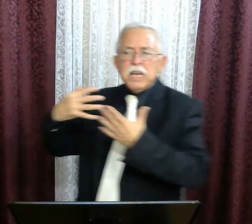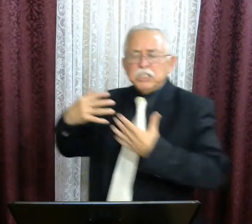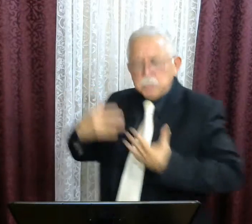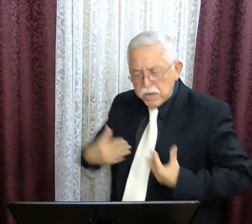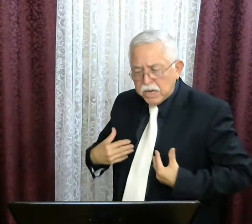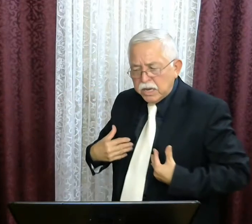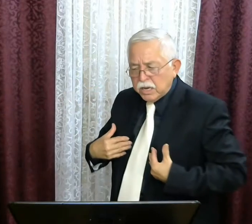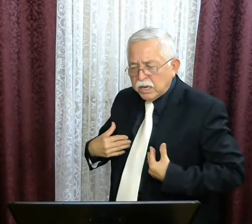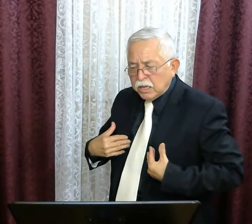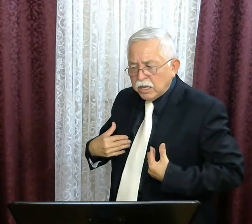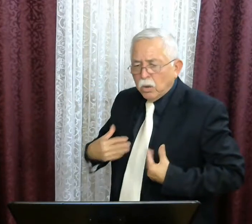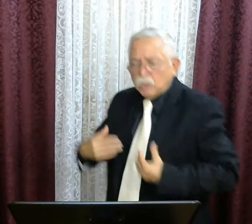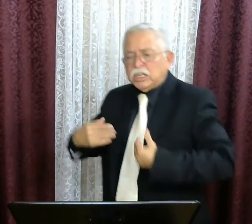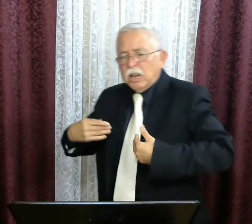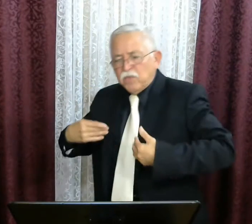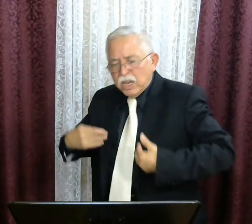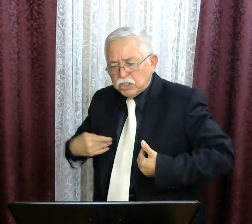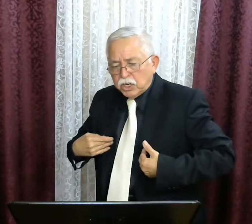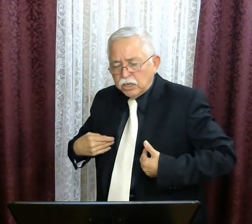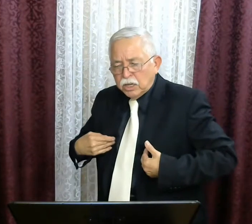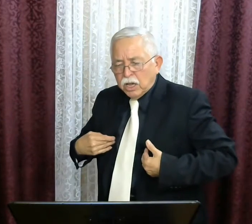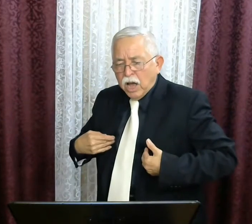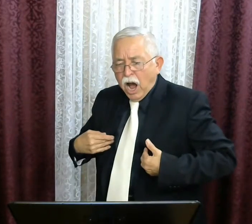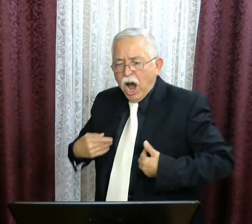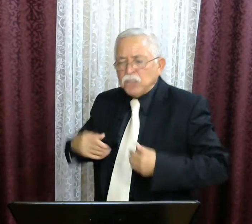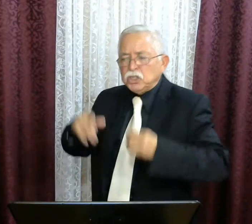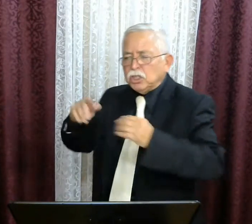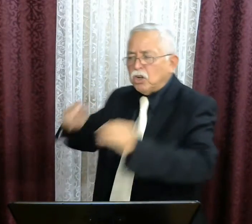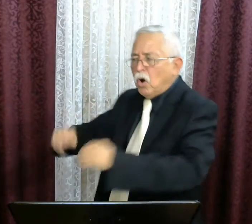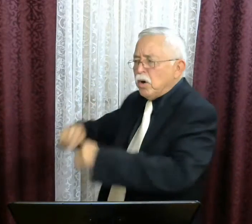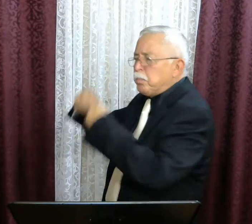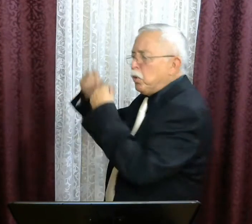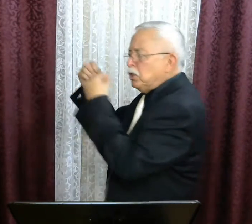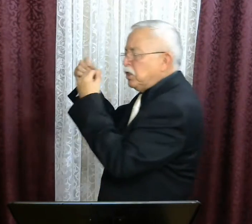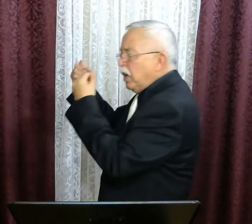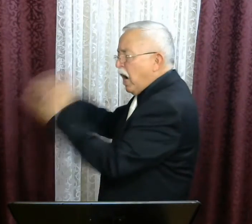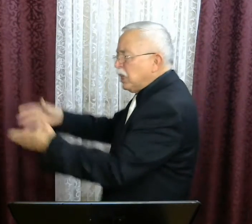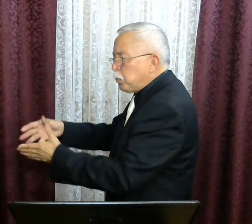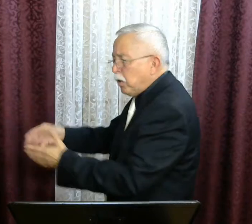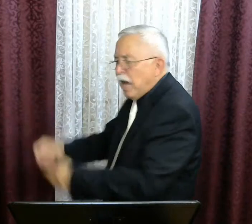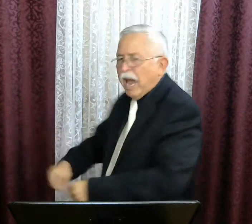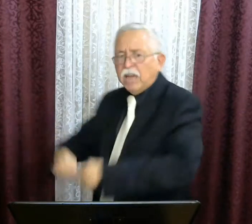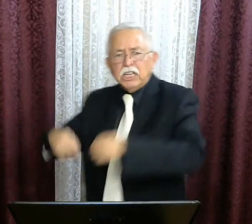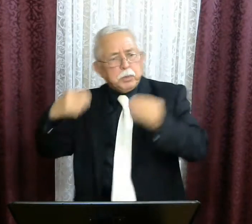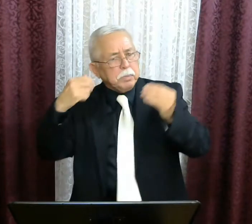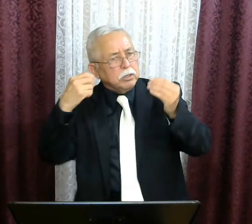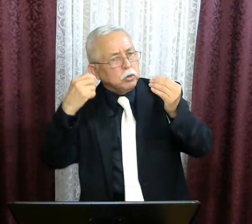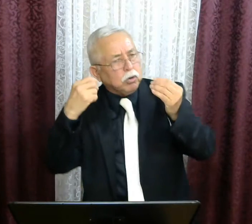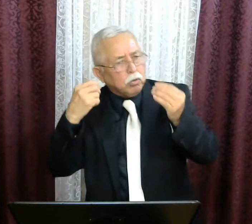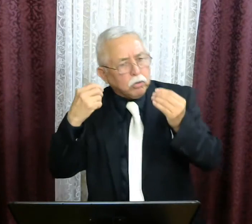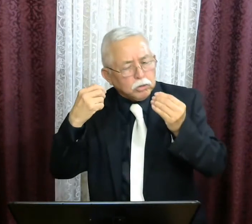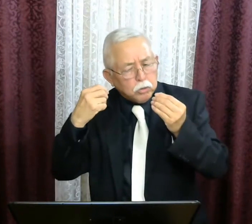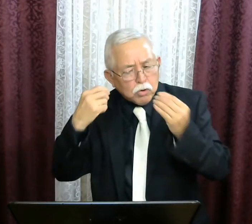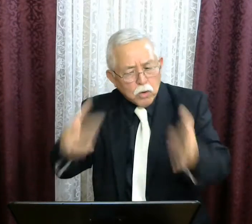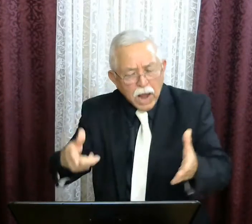me with salvation, I should go and preach the gospel and lead people to Christ,